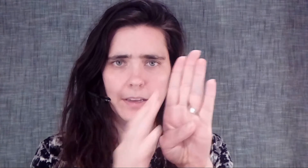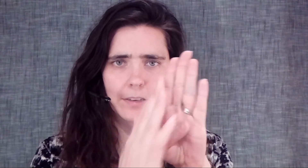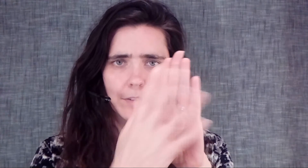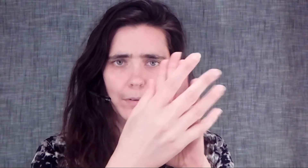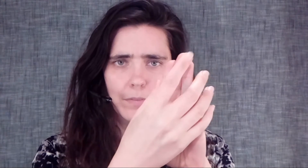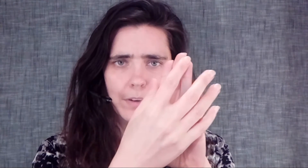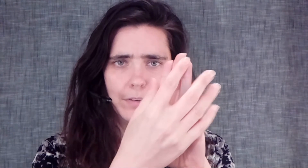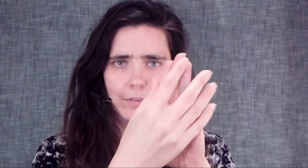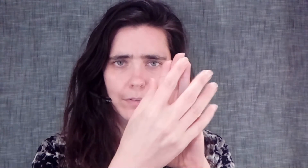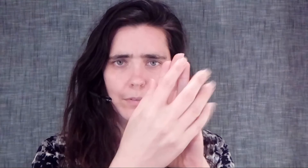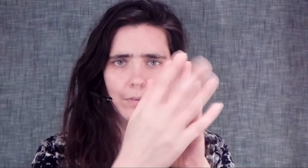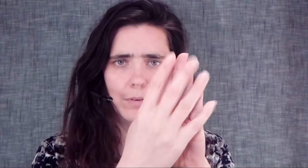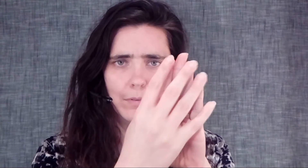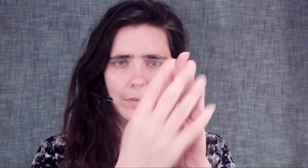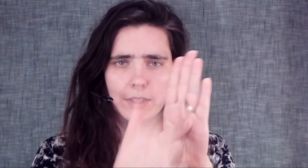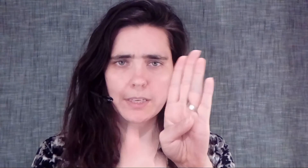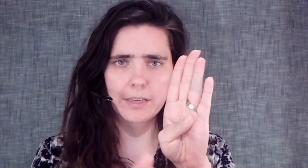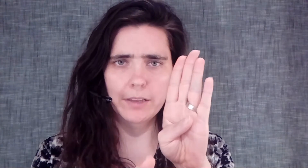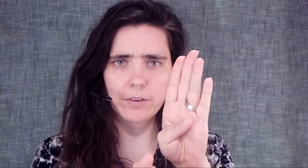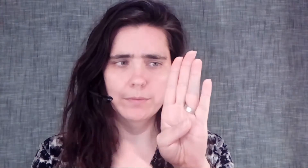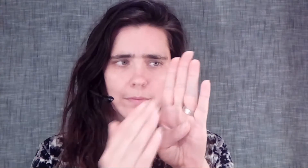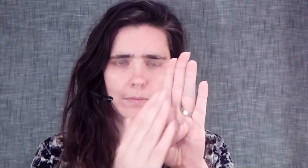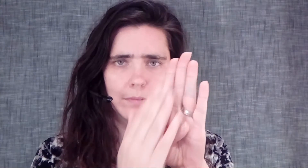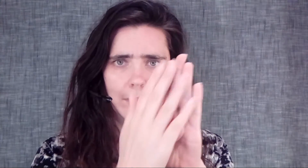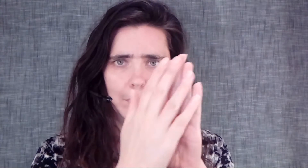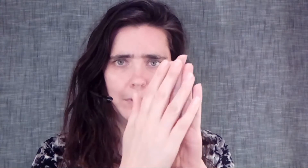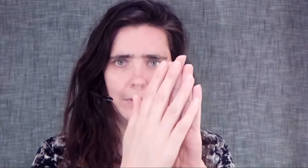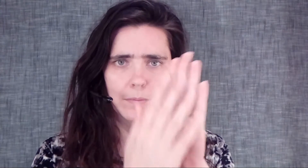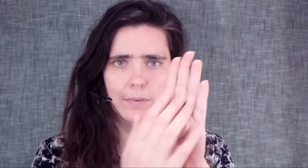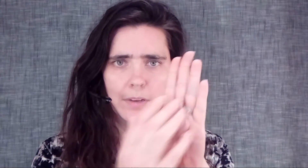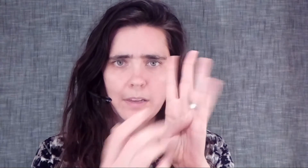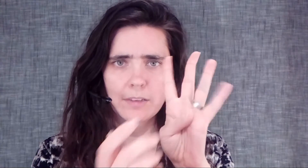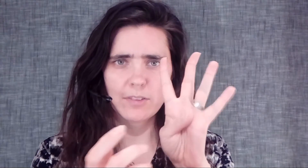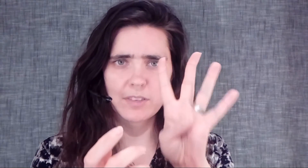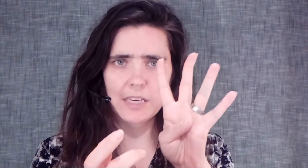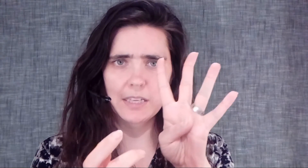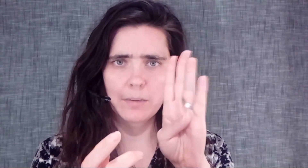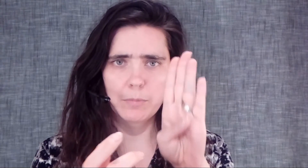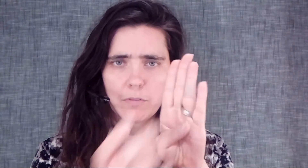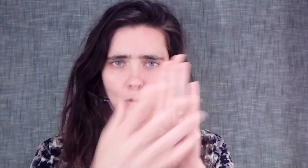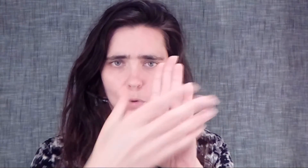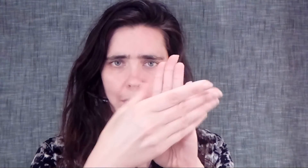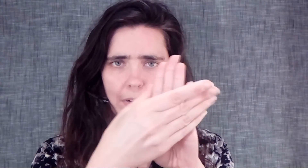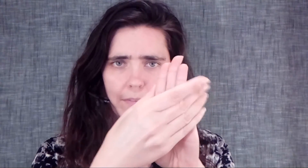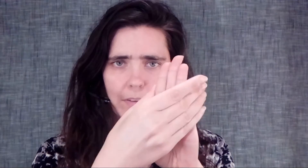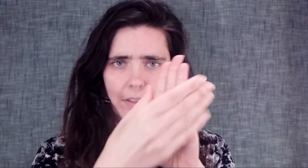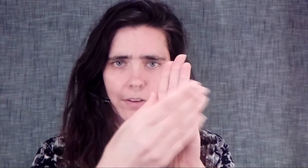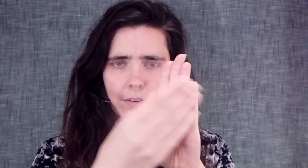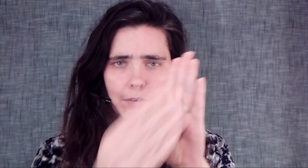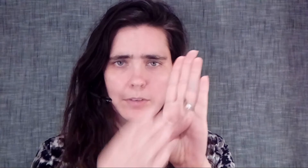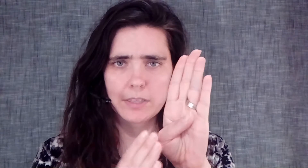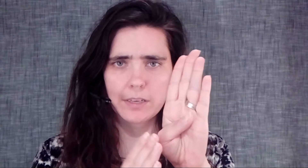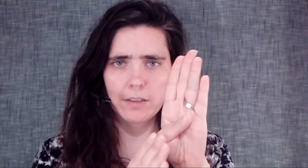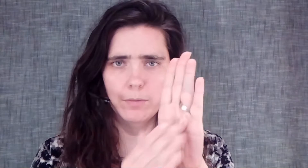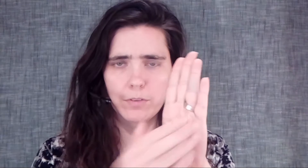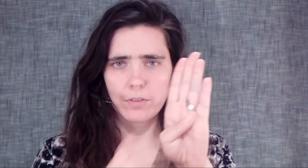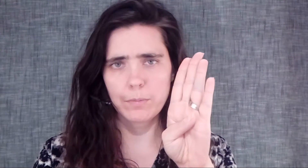your fingers are all together up here. So it's kind of like a number 4, but everything all together with your thumb